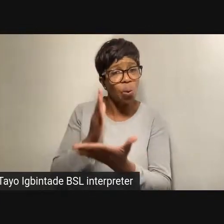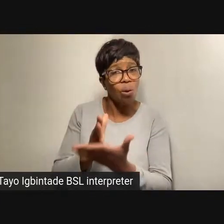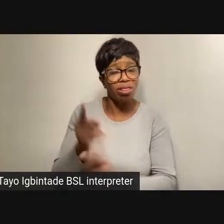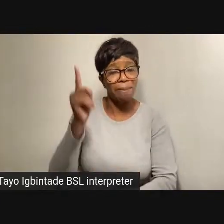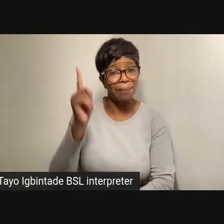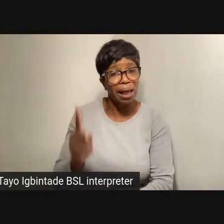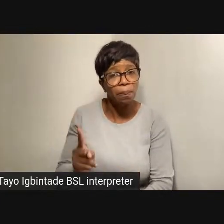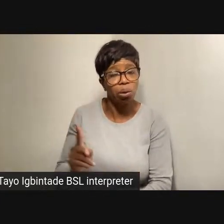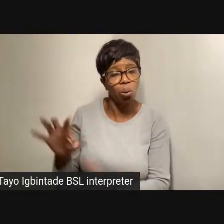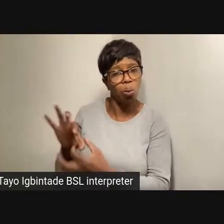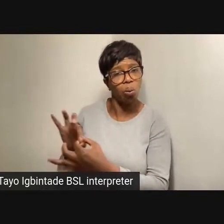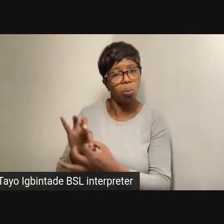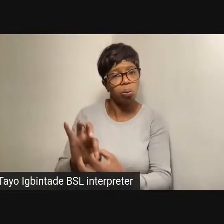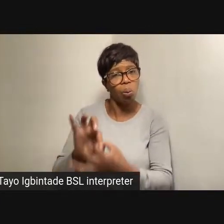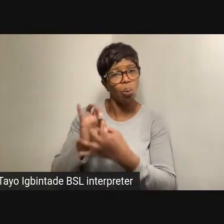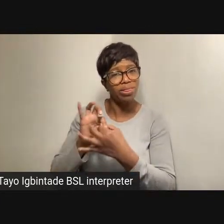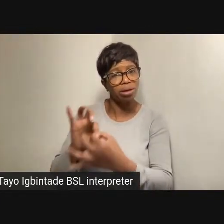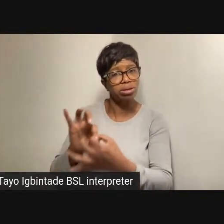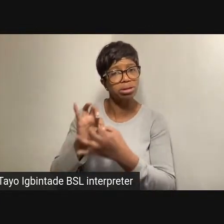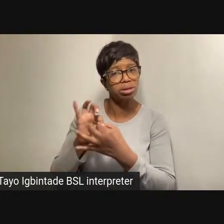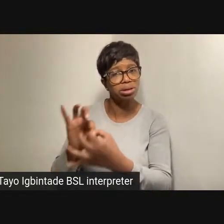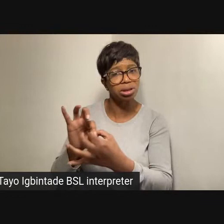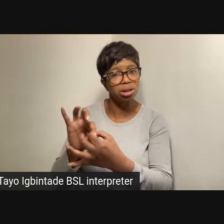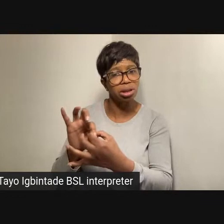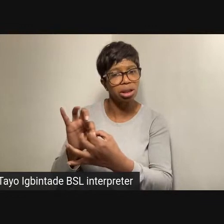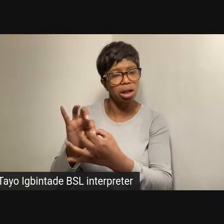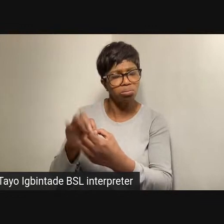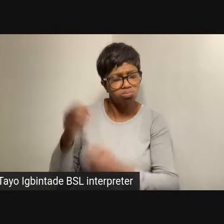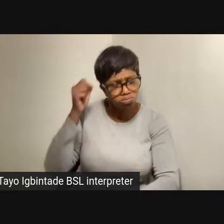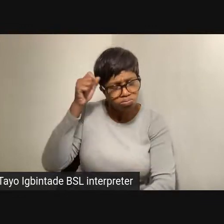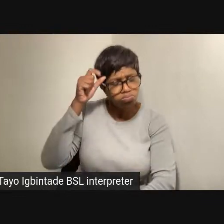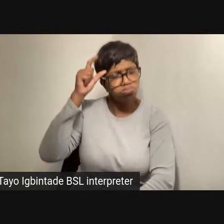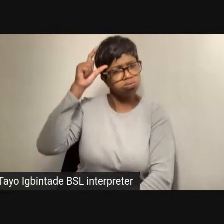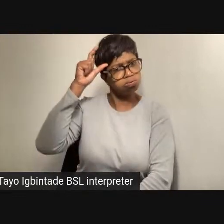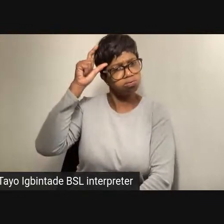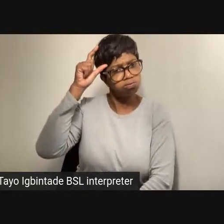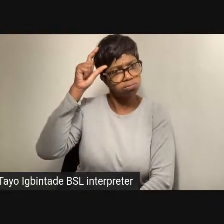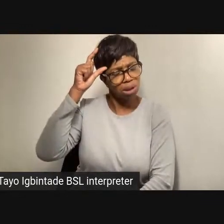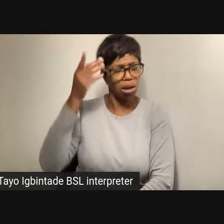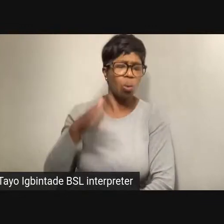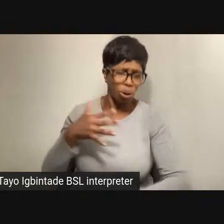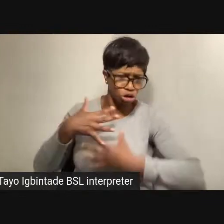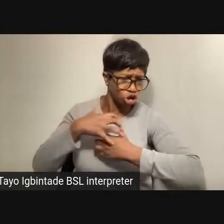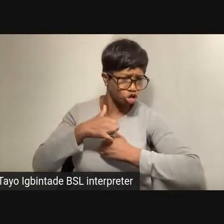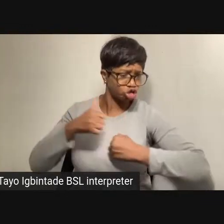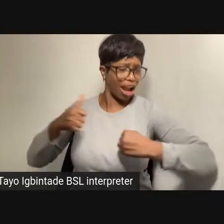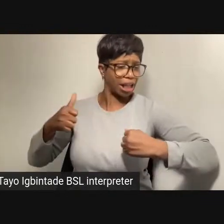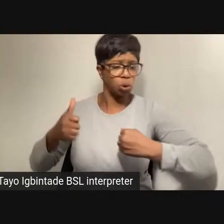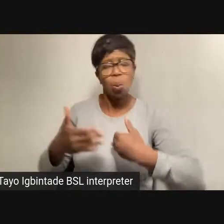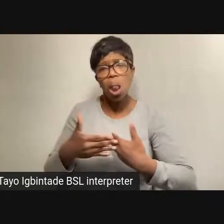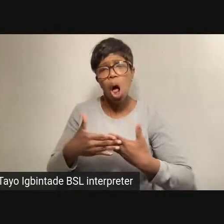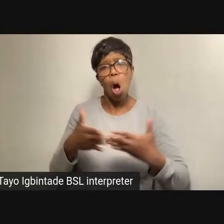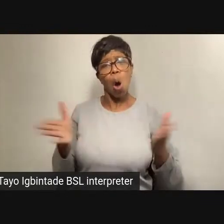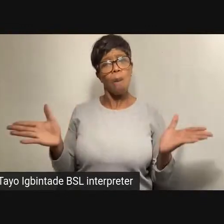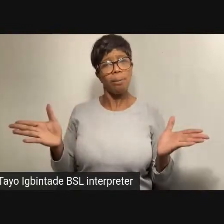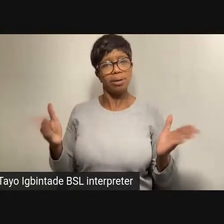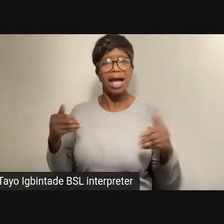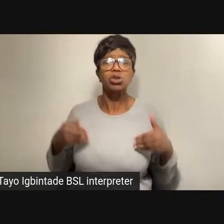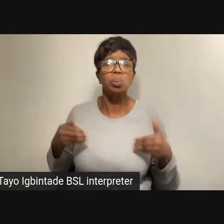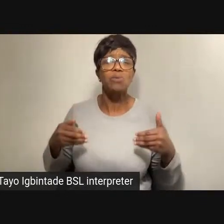walk with us walk with knowledge and are stretched and opened up as they move